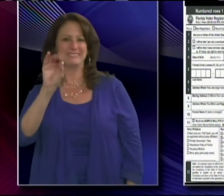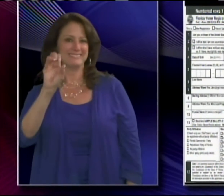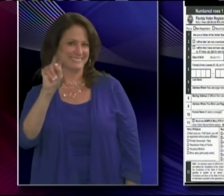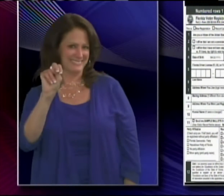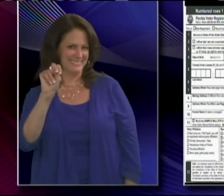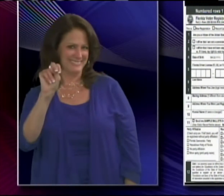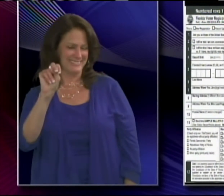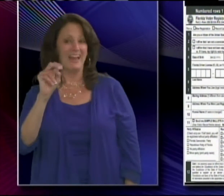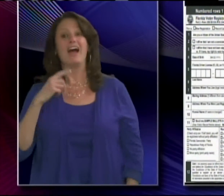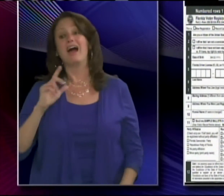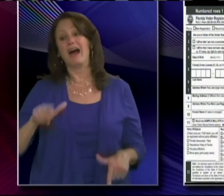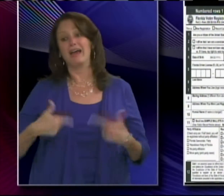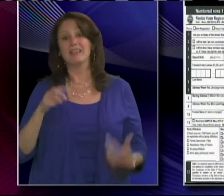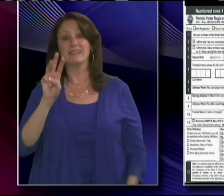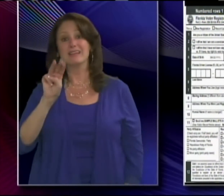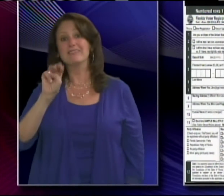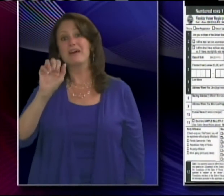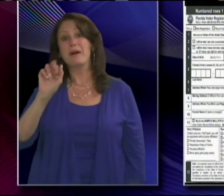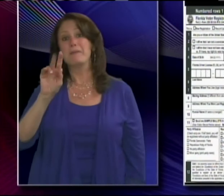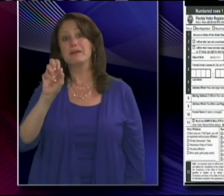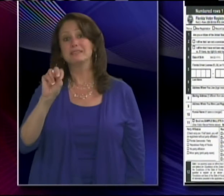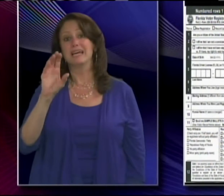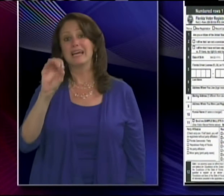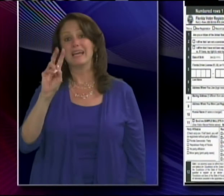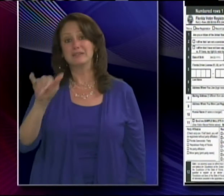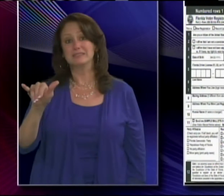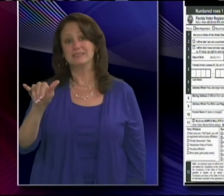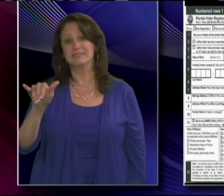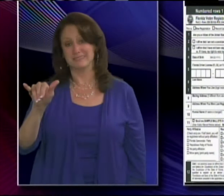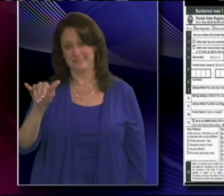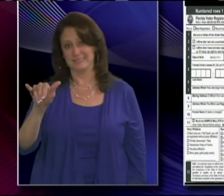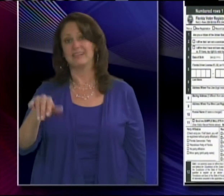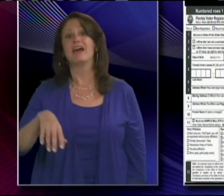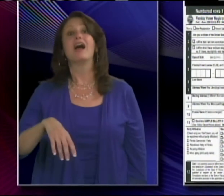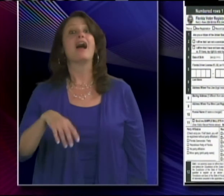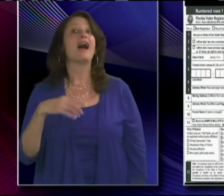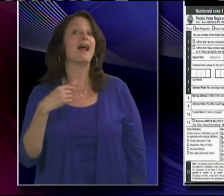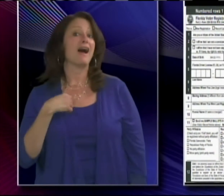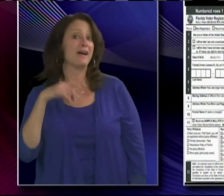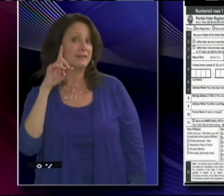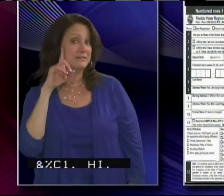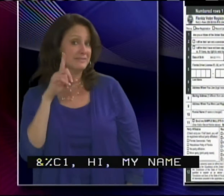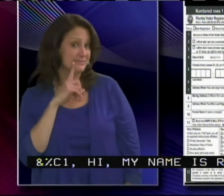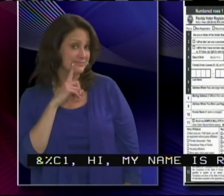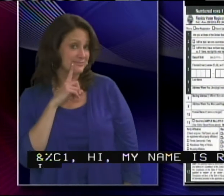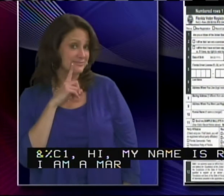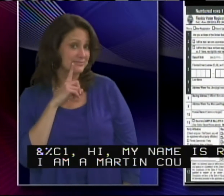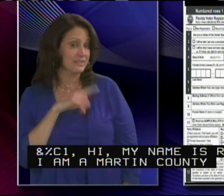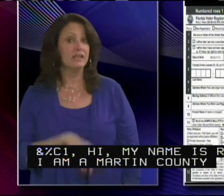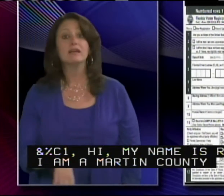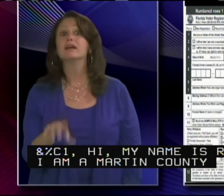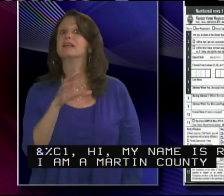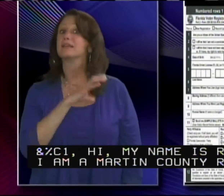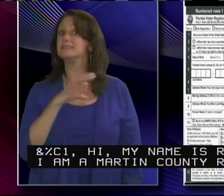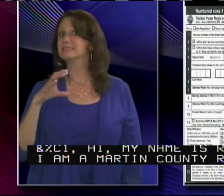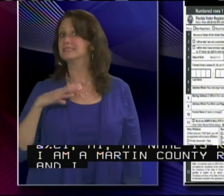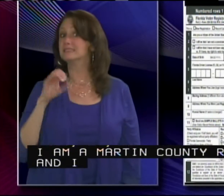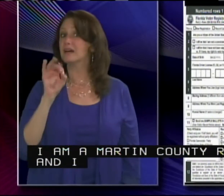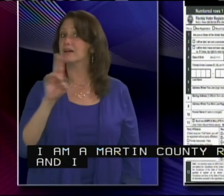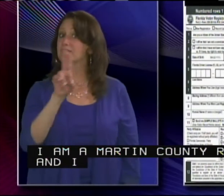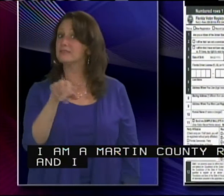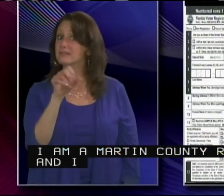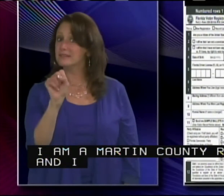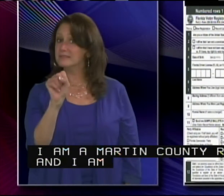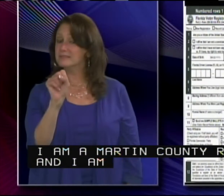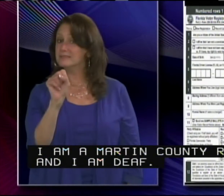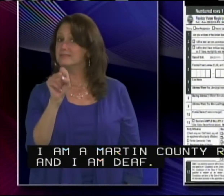name is Robin. I am a Martin County resident, and I am deaf. As a citizen